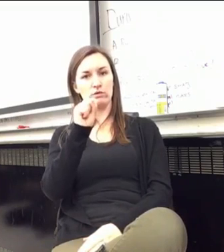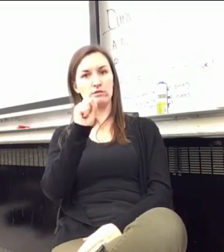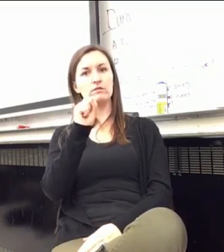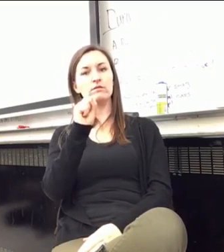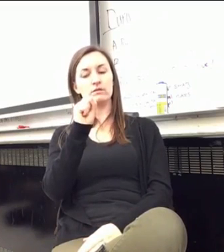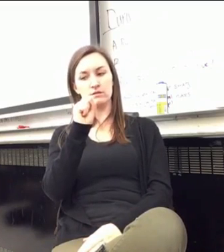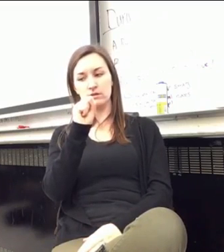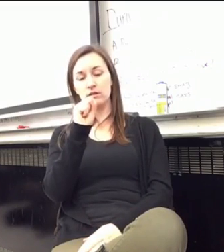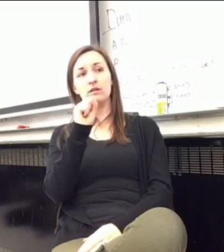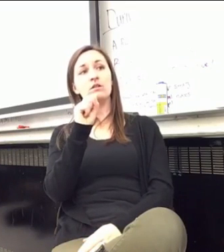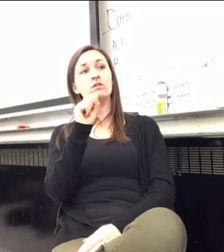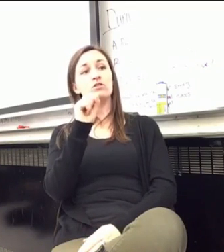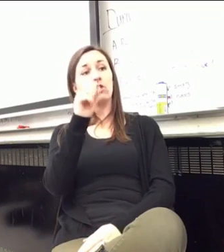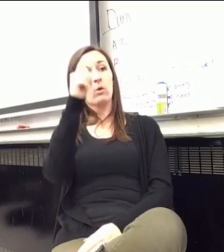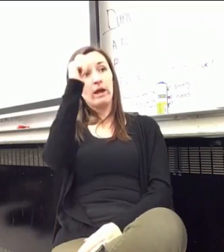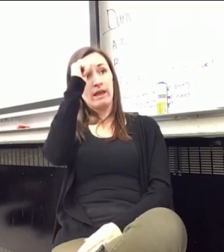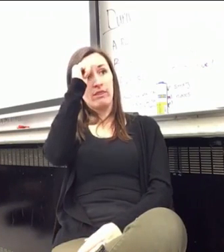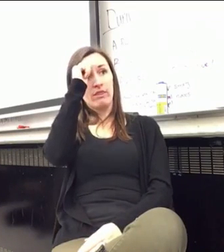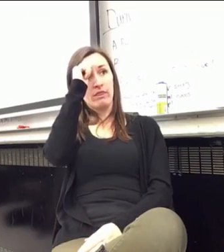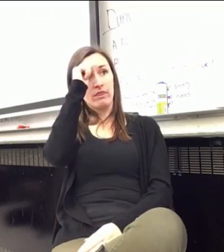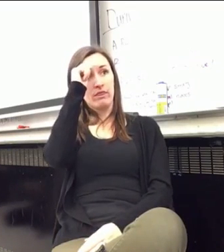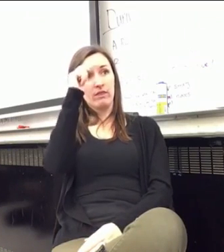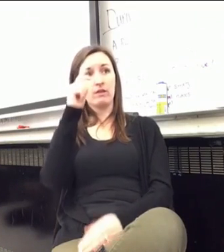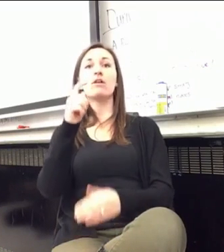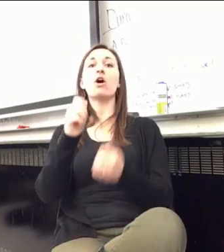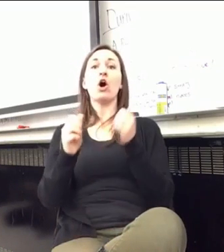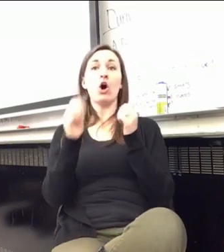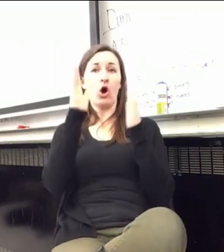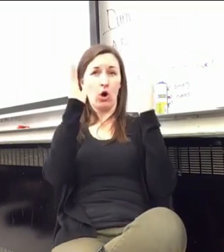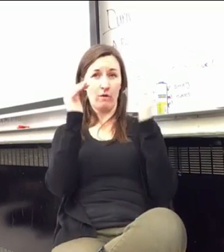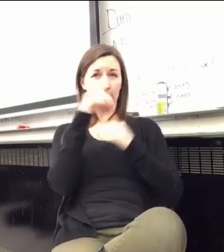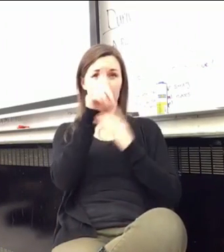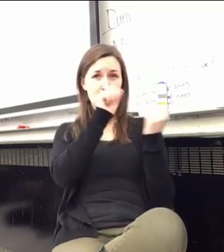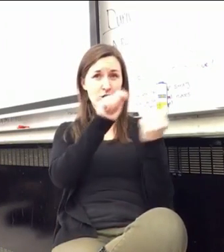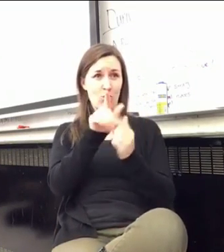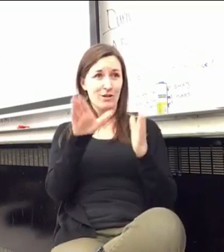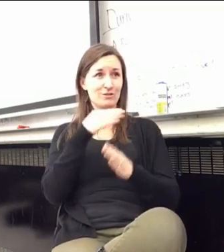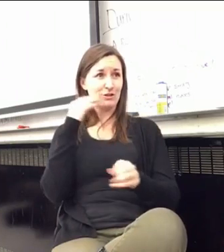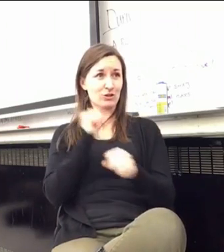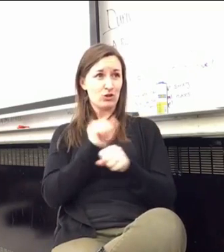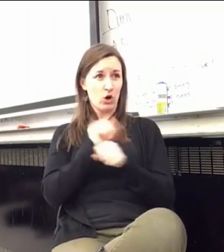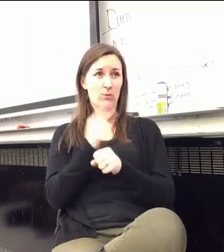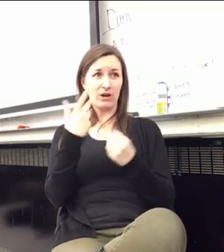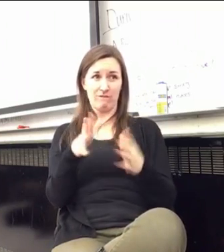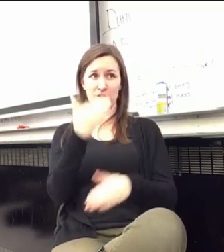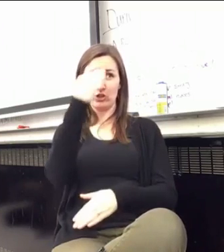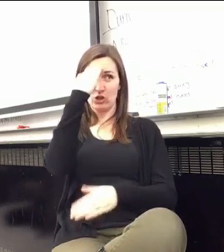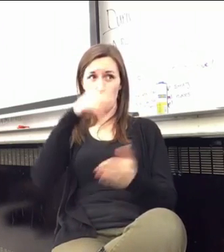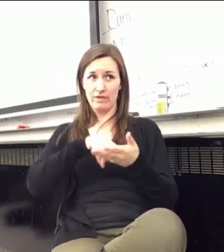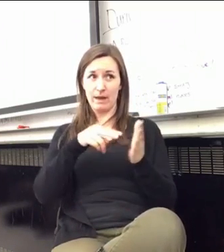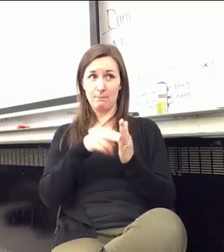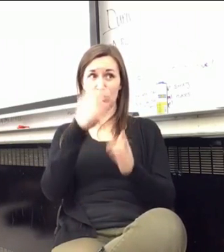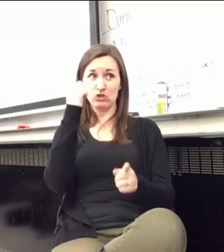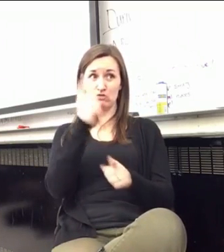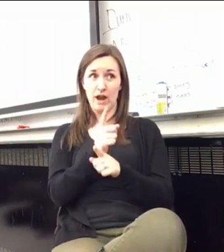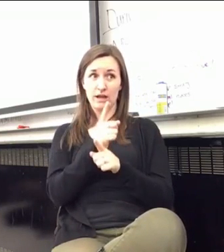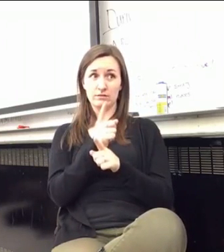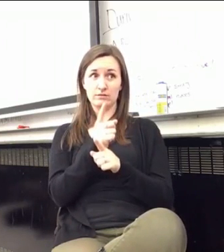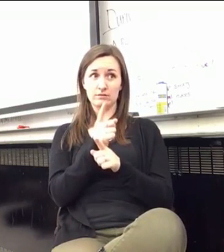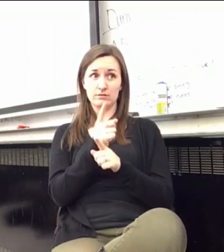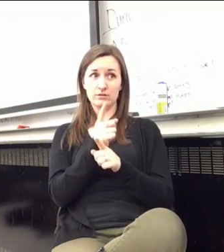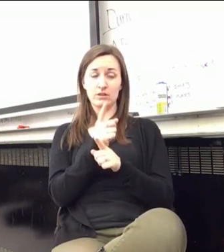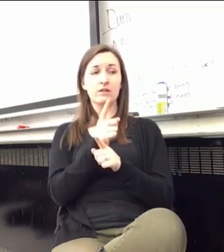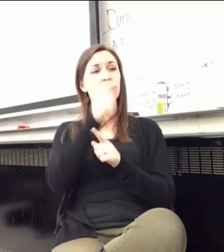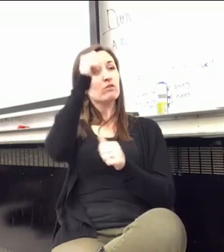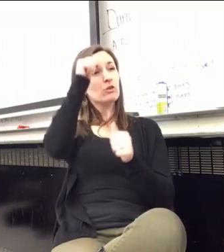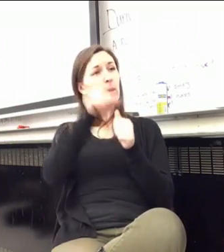Now, in theory, all of you did your homework and you know what a black code is based on what you read, correct? So remember, those were those